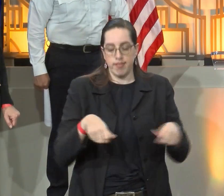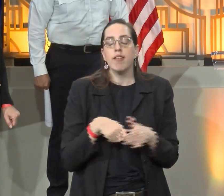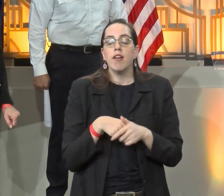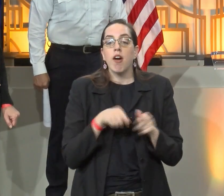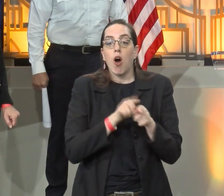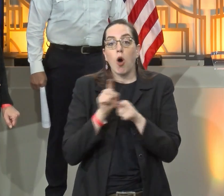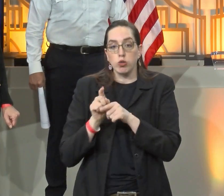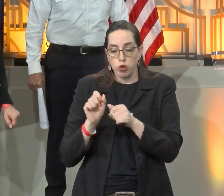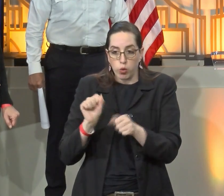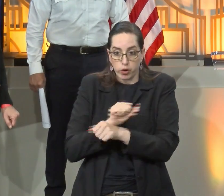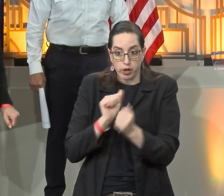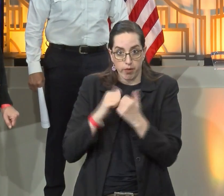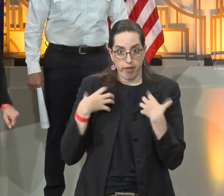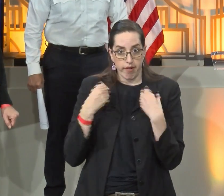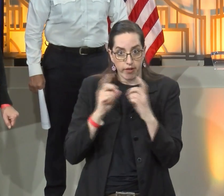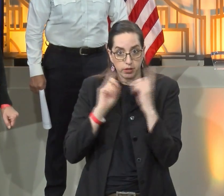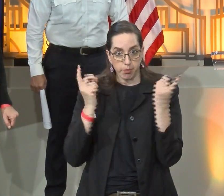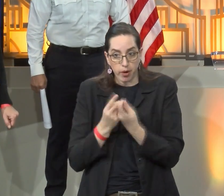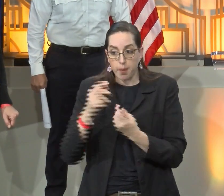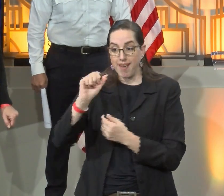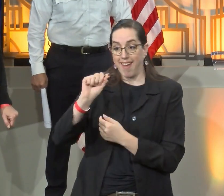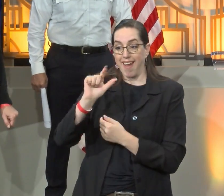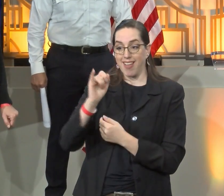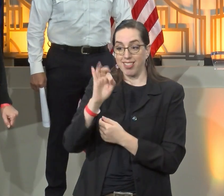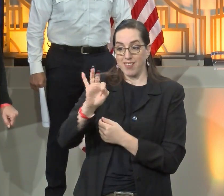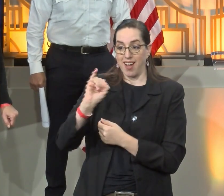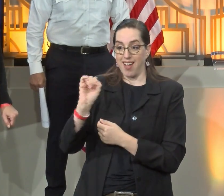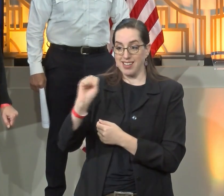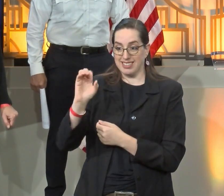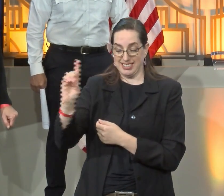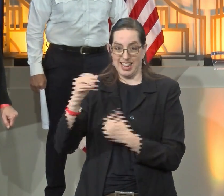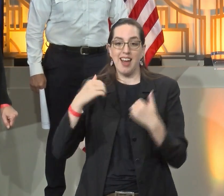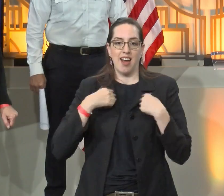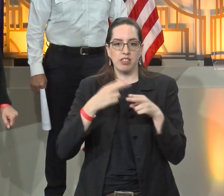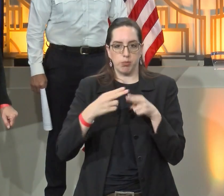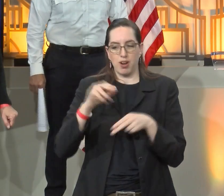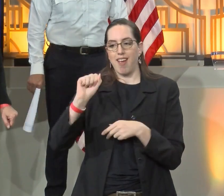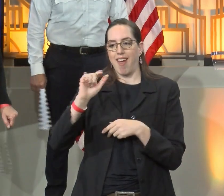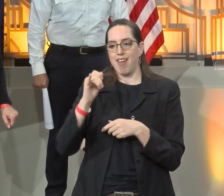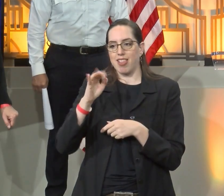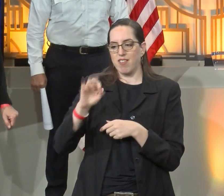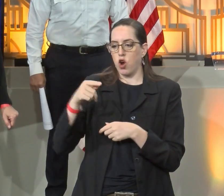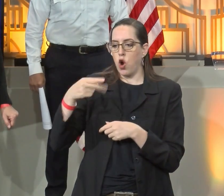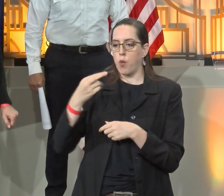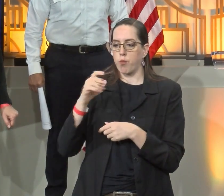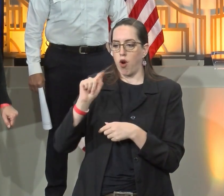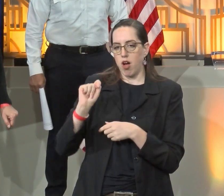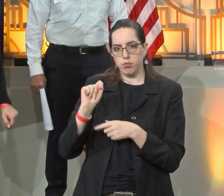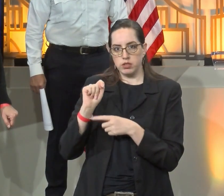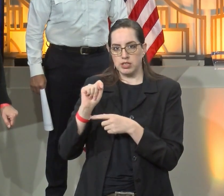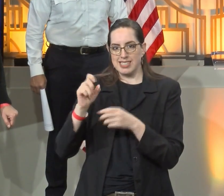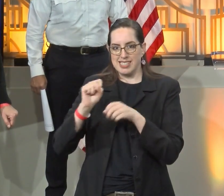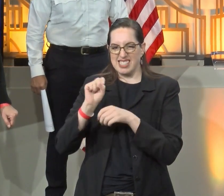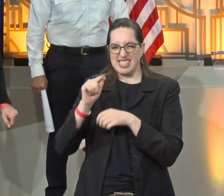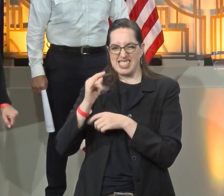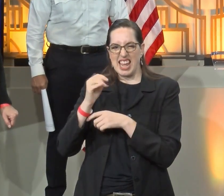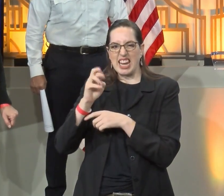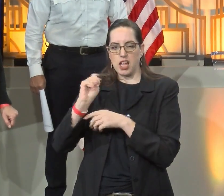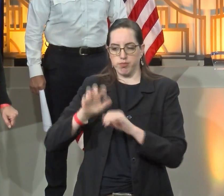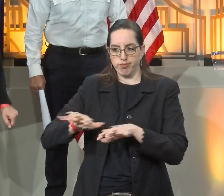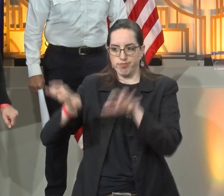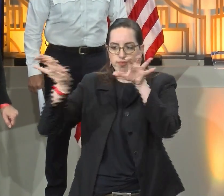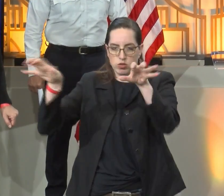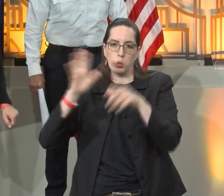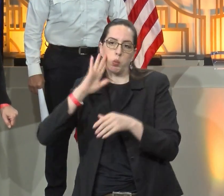working with the city, the Houston Health Department, and Alief ISD to have mobile testing at Alief Crump Stadium. More details to come. I just